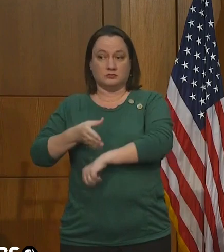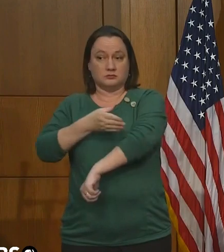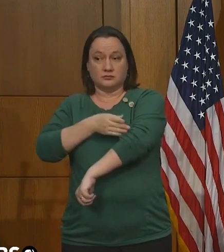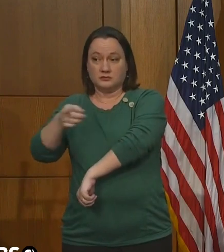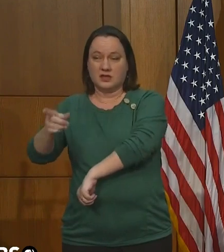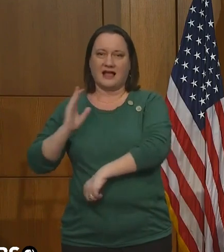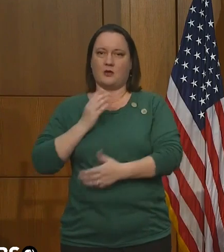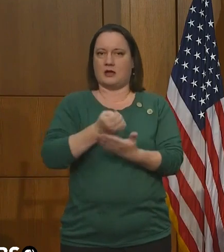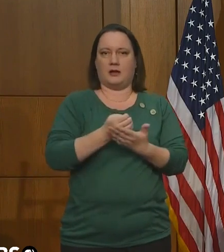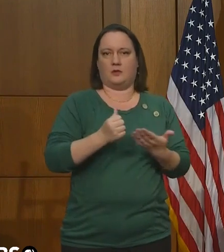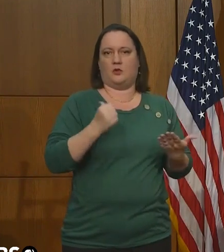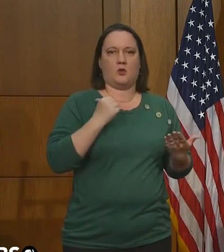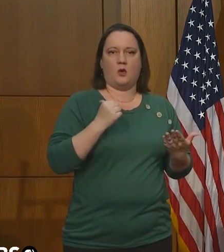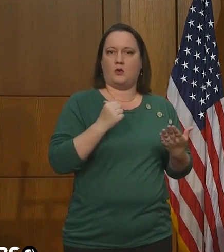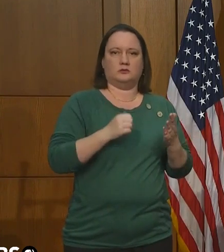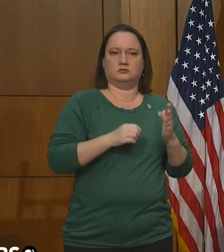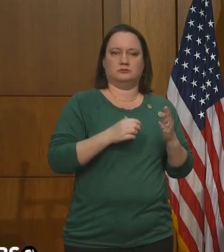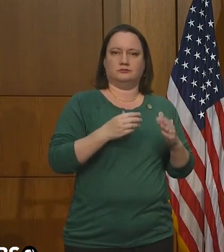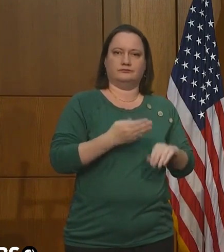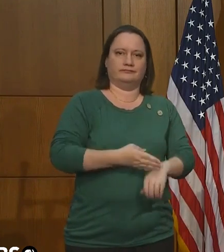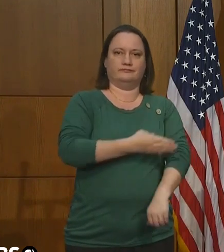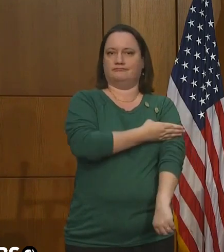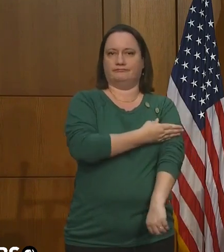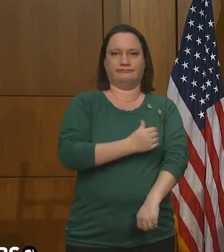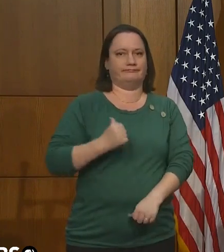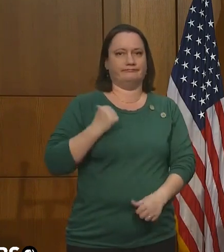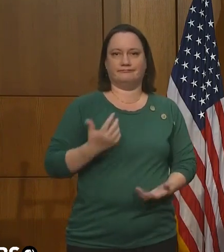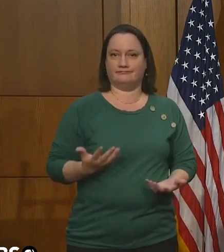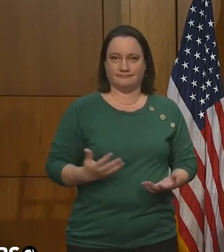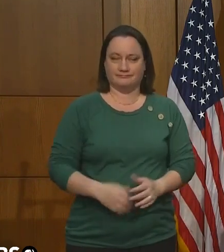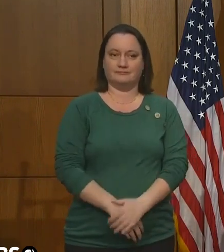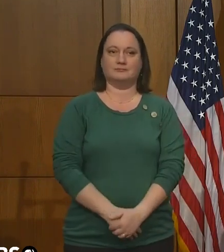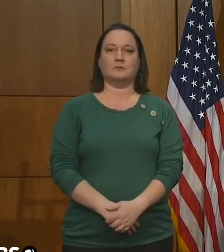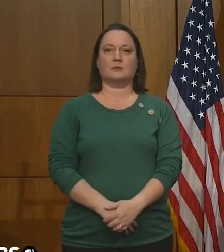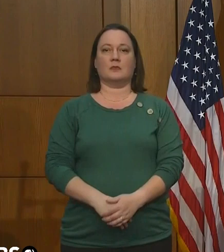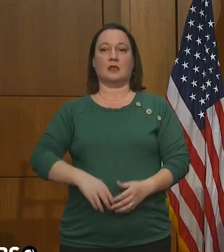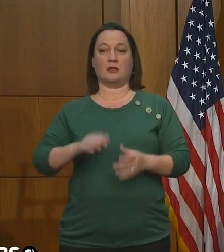completely. And I think the message, not only to